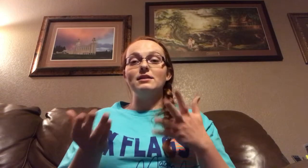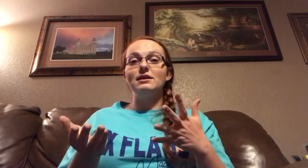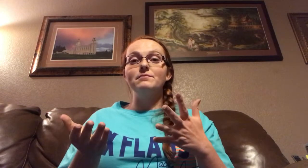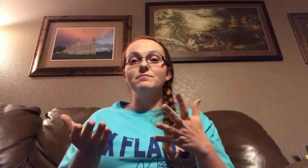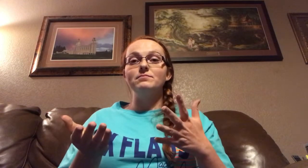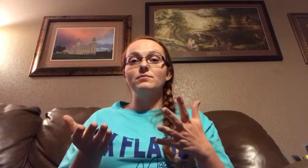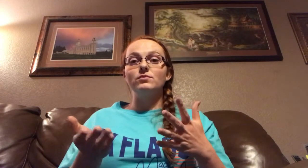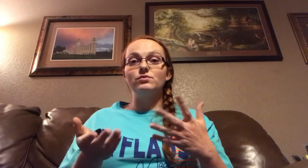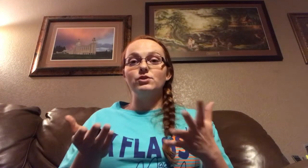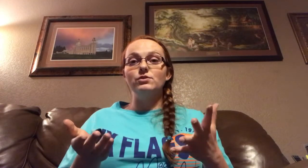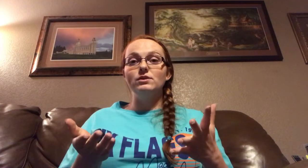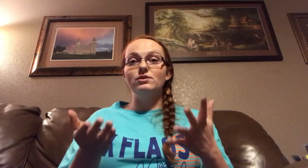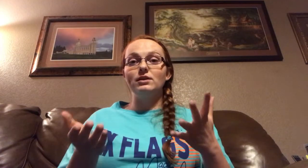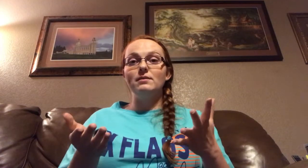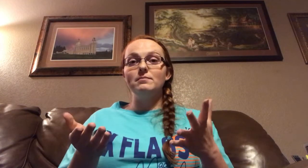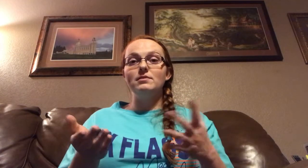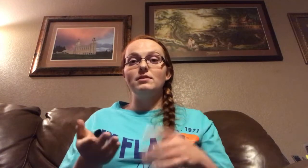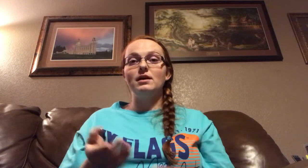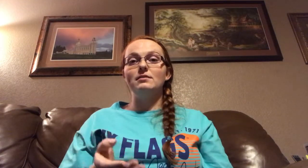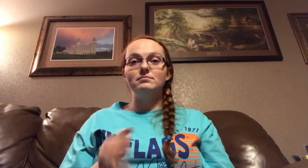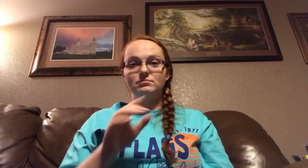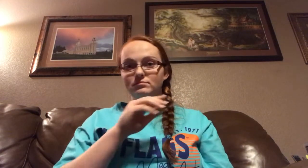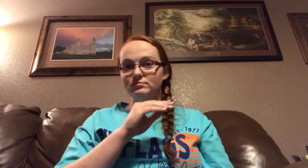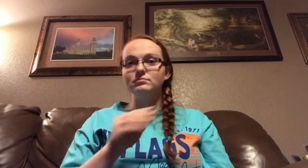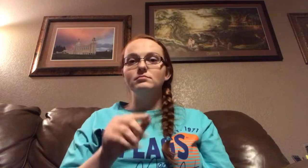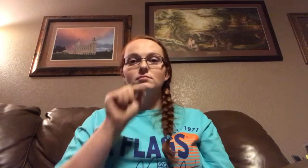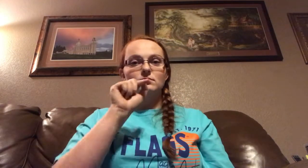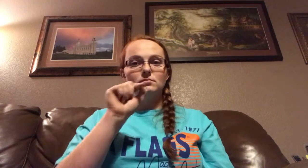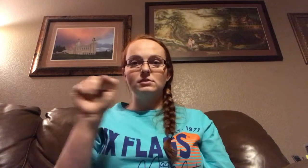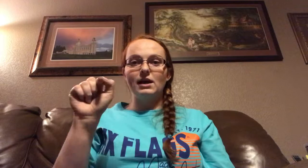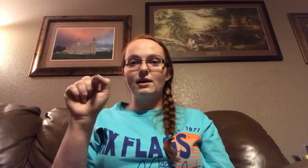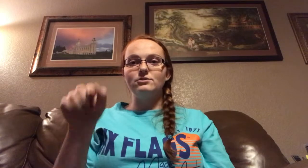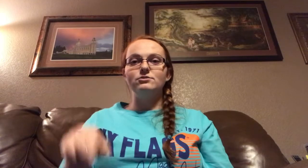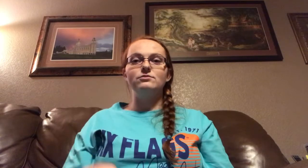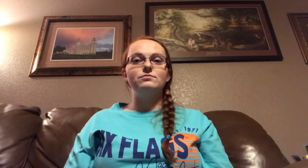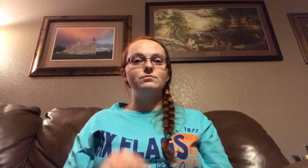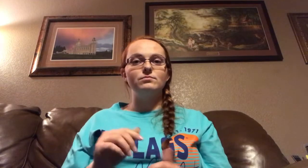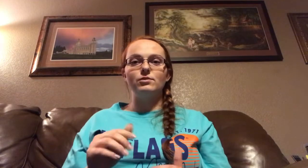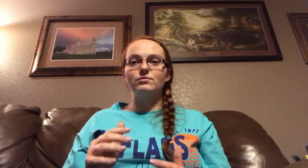thing for you in your name, then dash. Perfect.